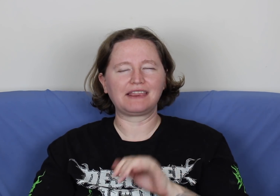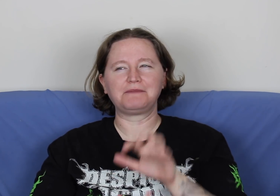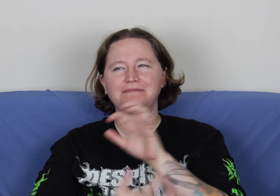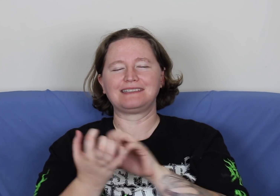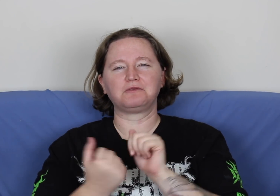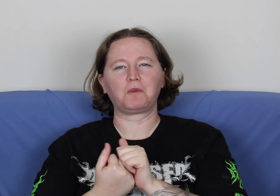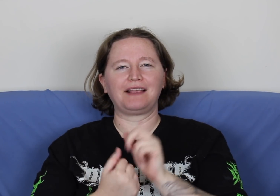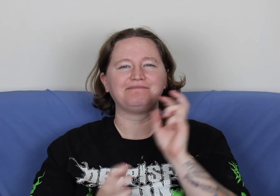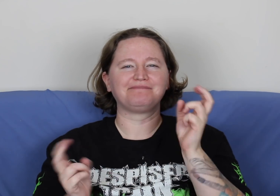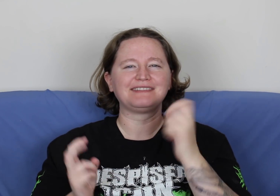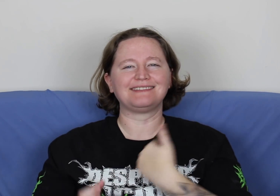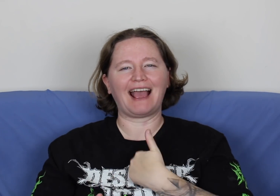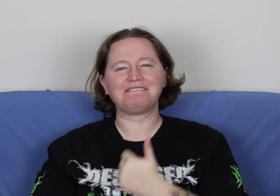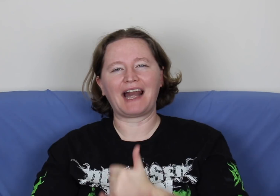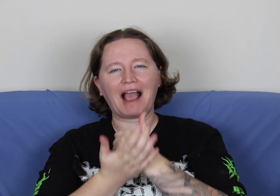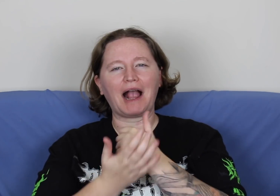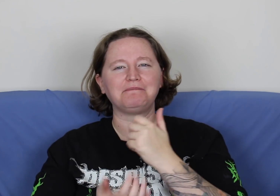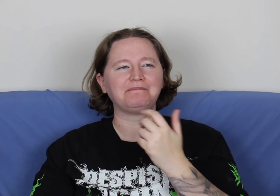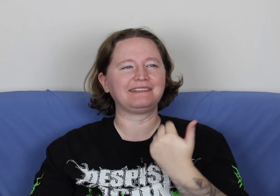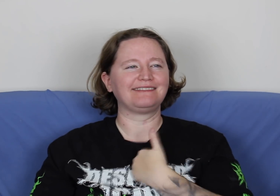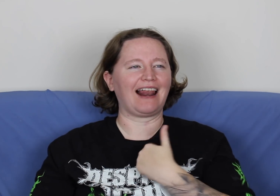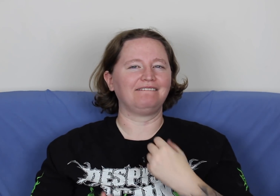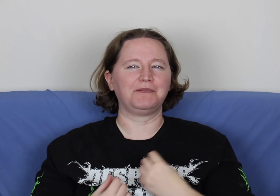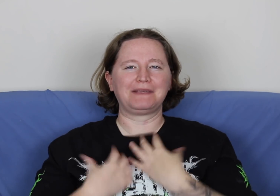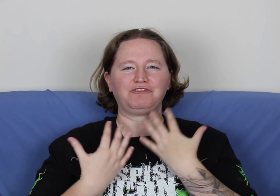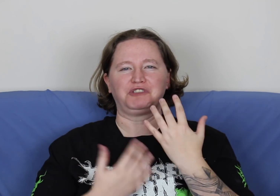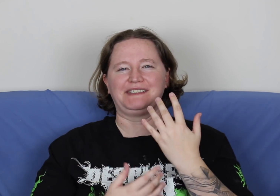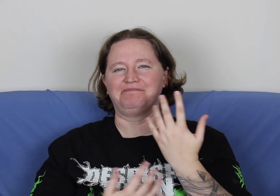a biography mixed with a self-help /